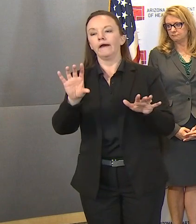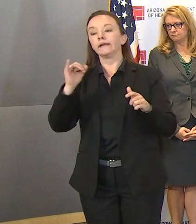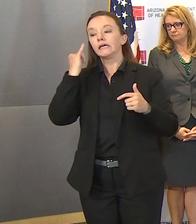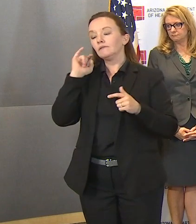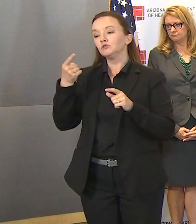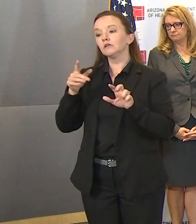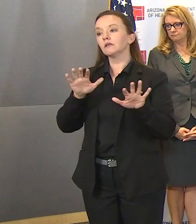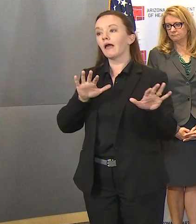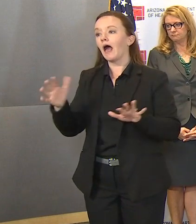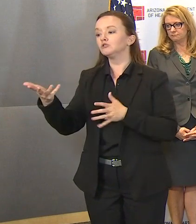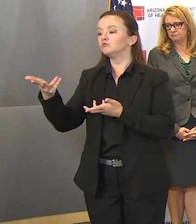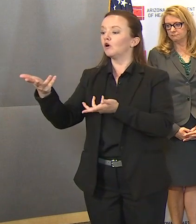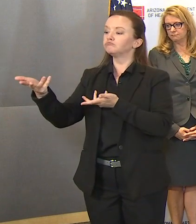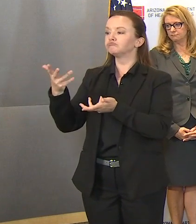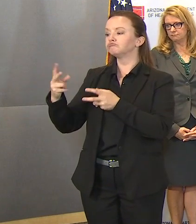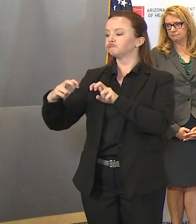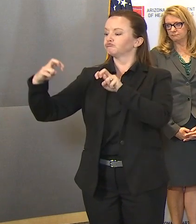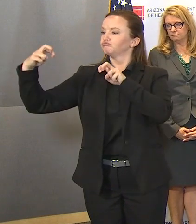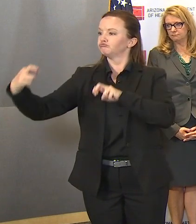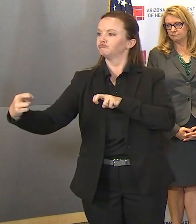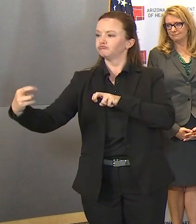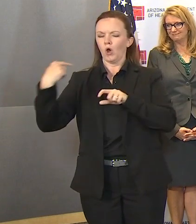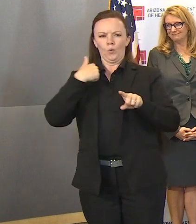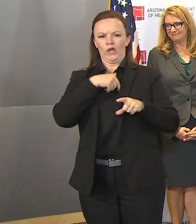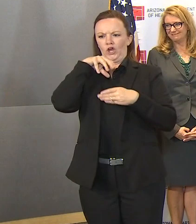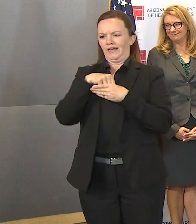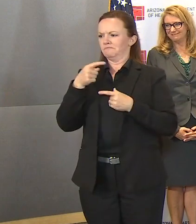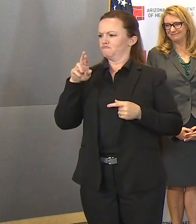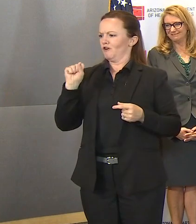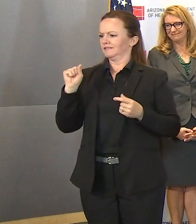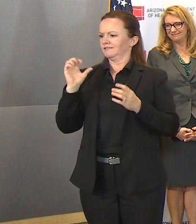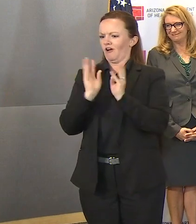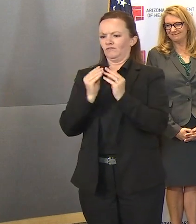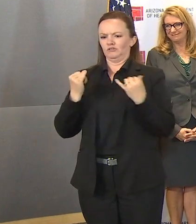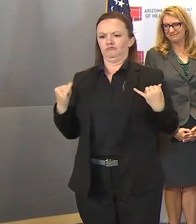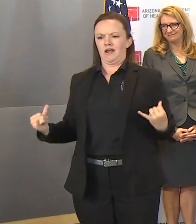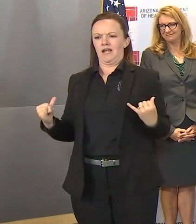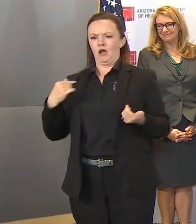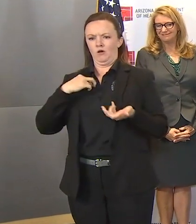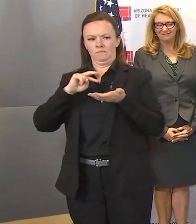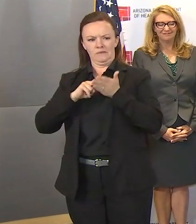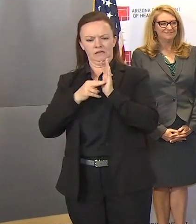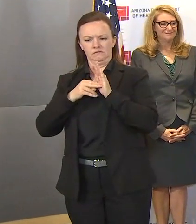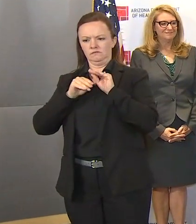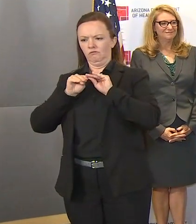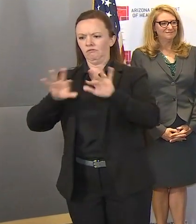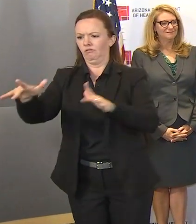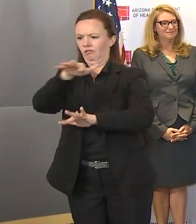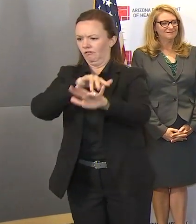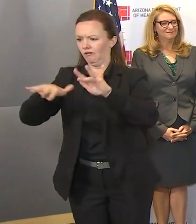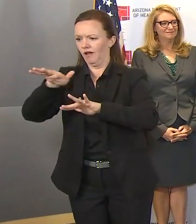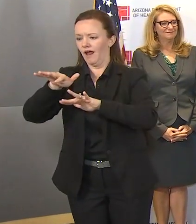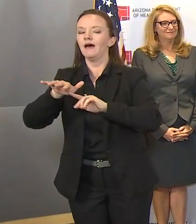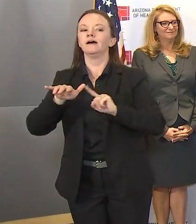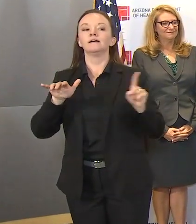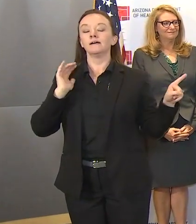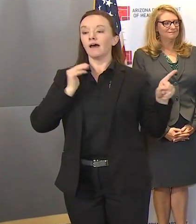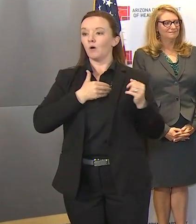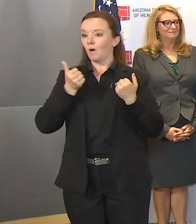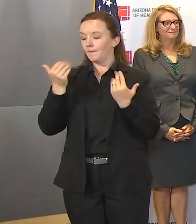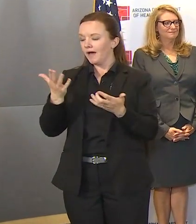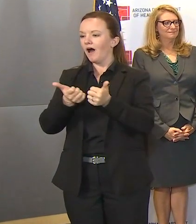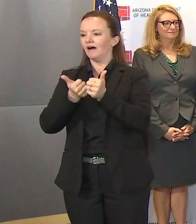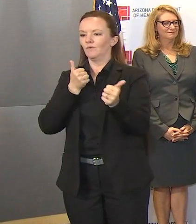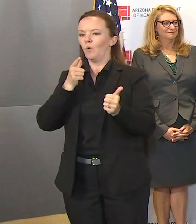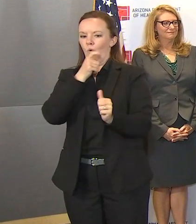across from somebody? Or Is a there any press possibility? conference? So our recommendation is to avoid